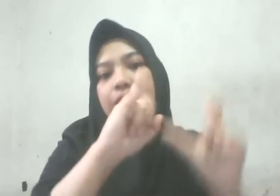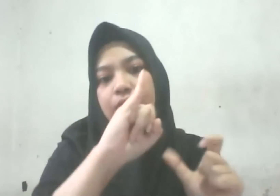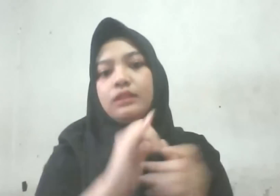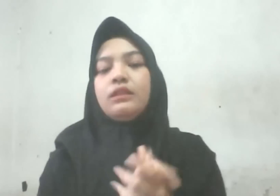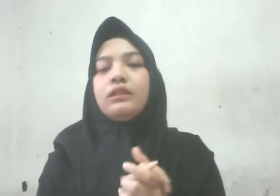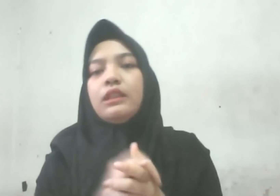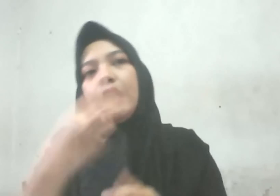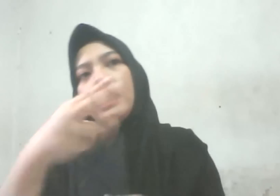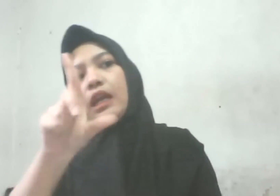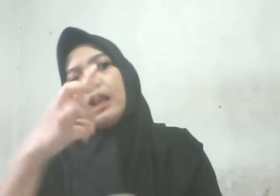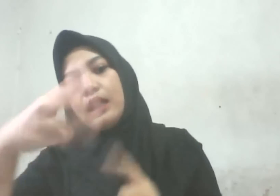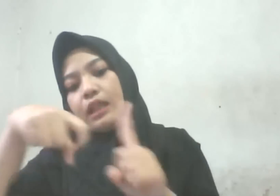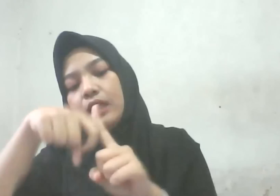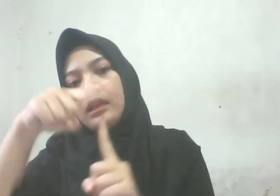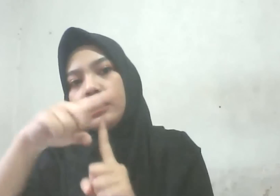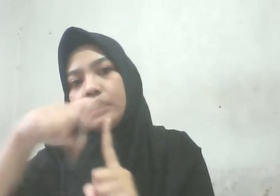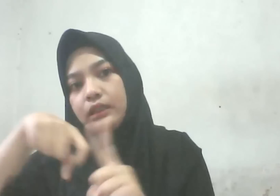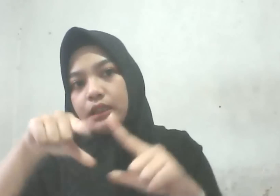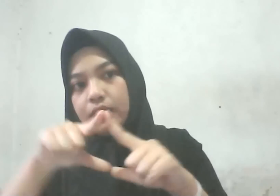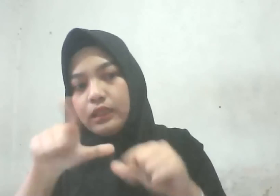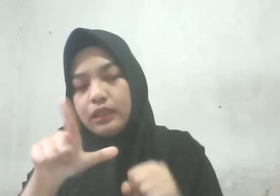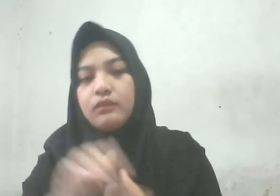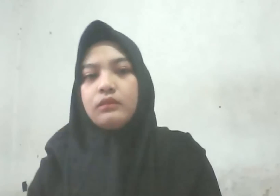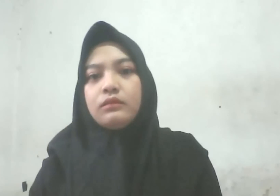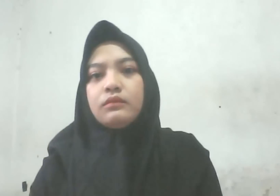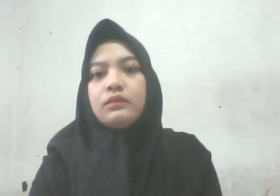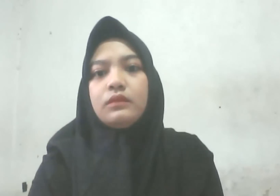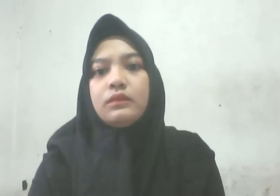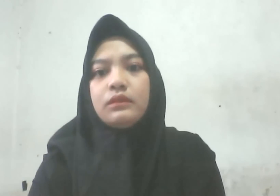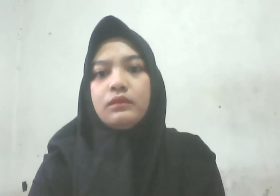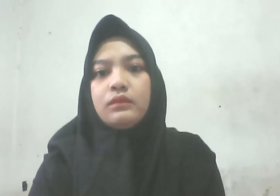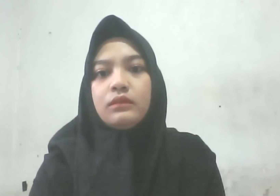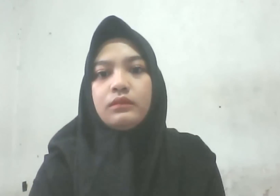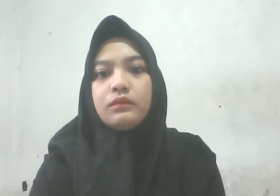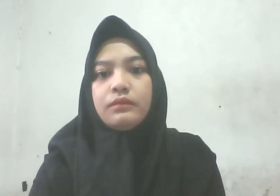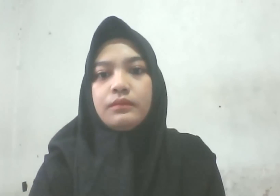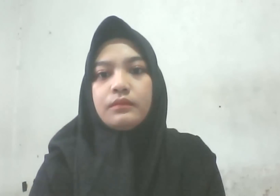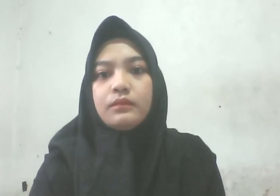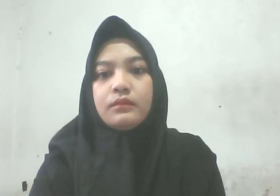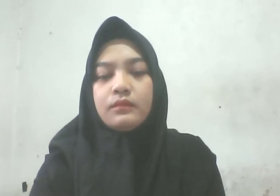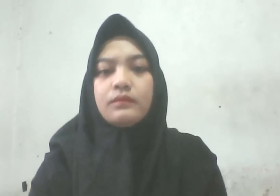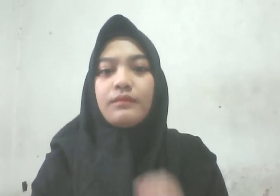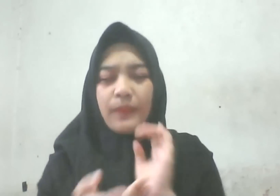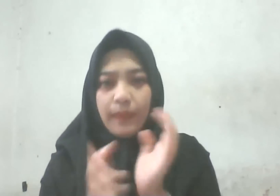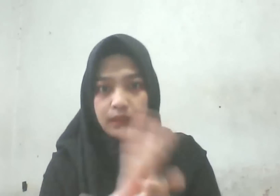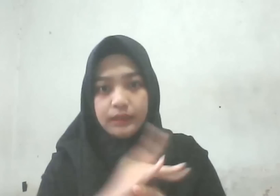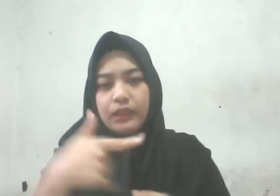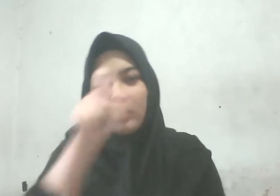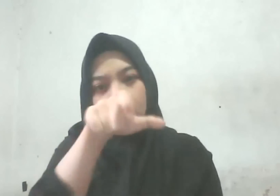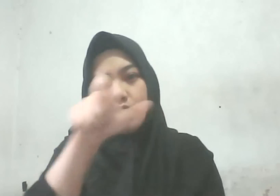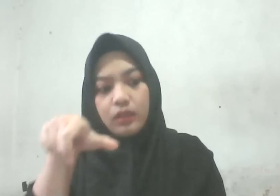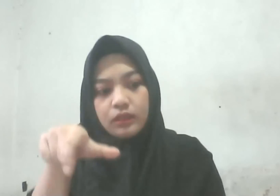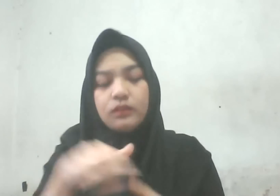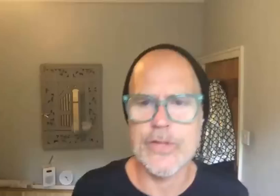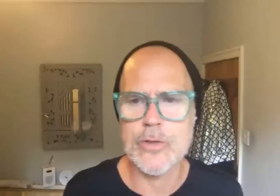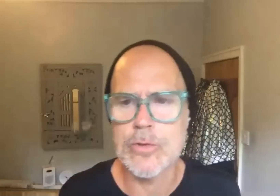political, and an economic problem. That is to say that people with